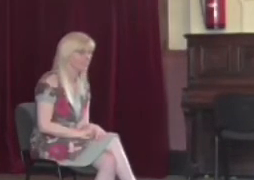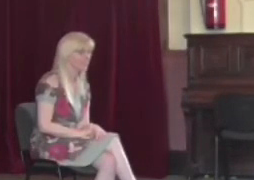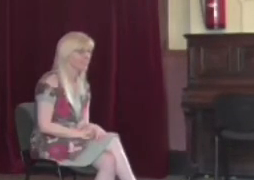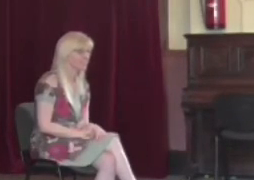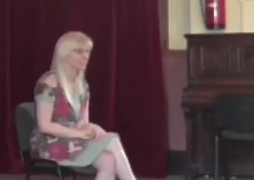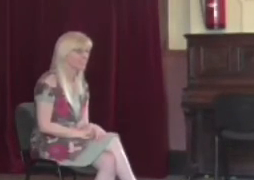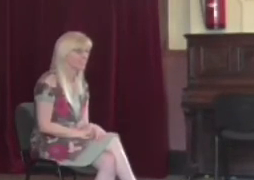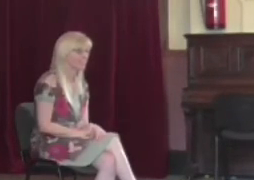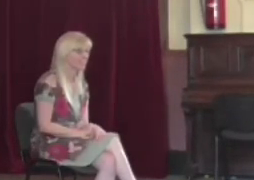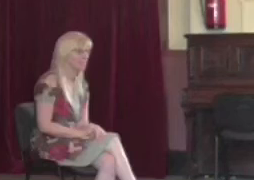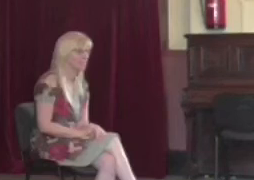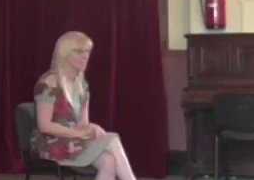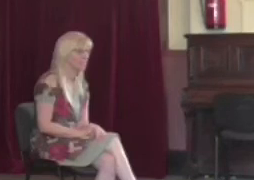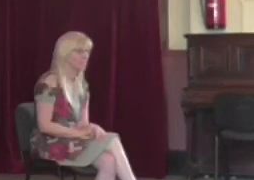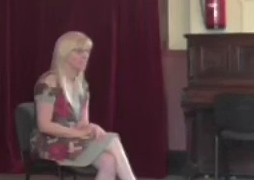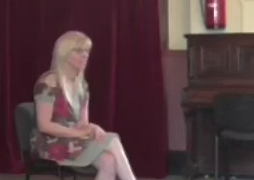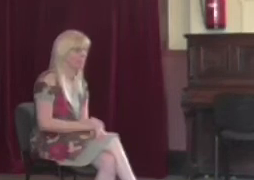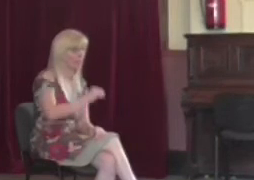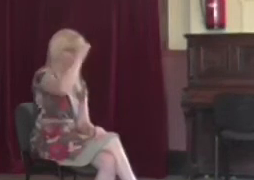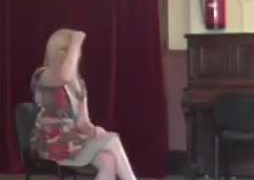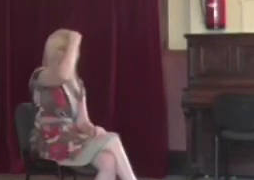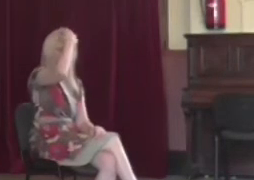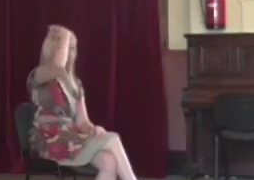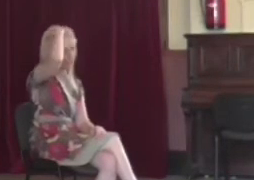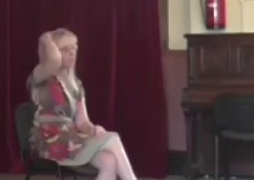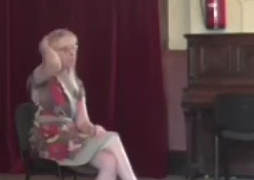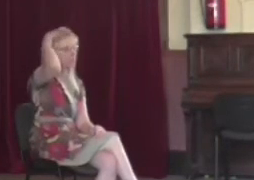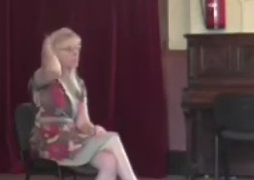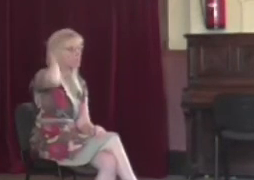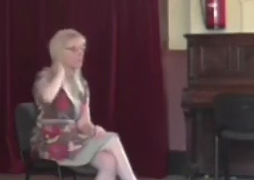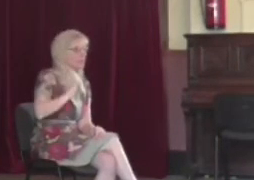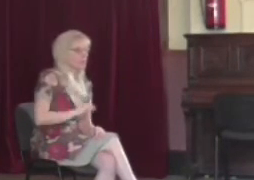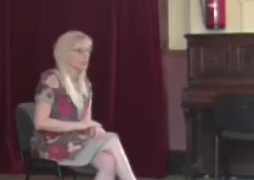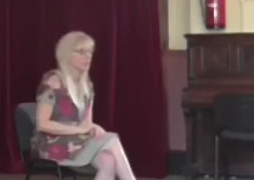the gospel. And that is something that you can do right now.